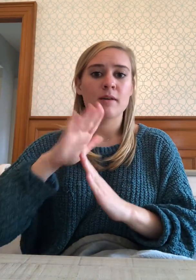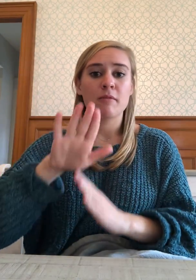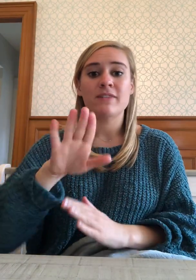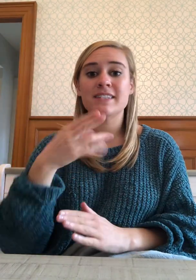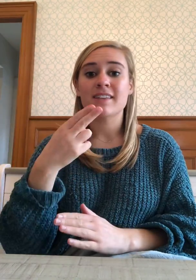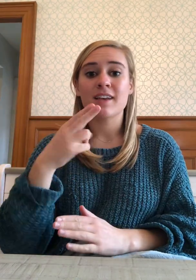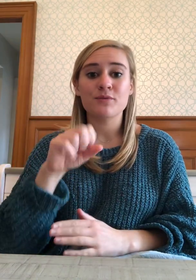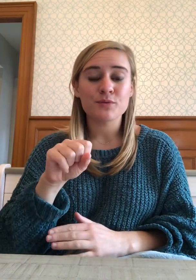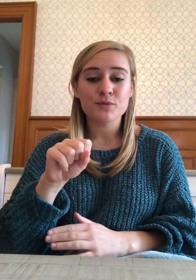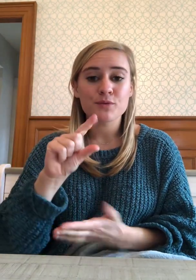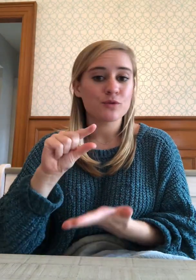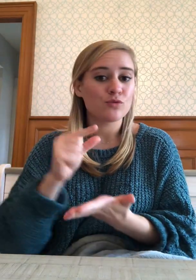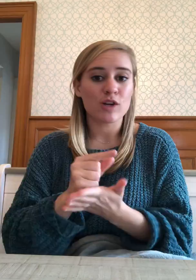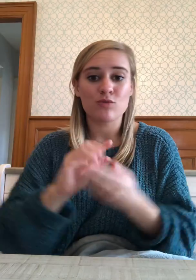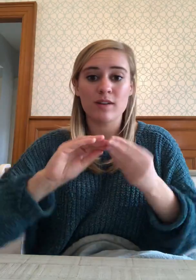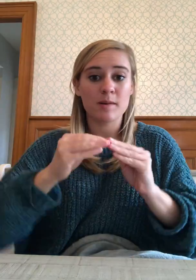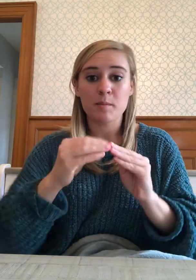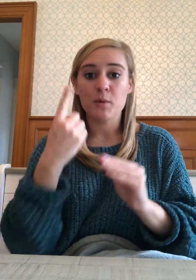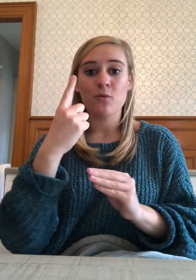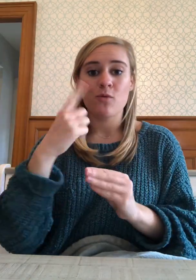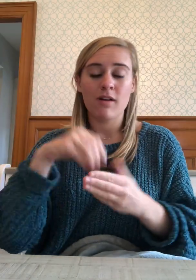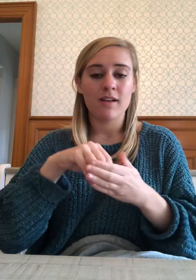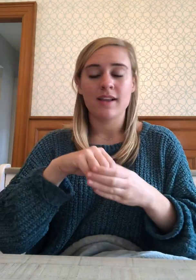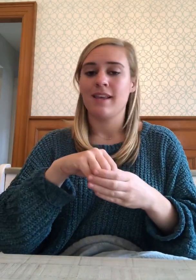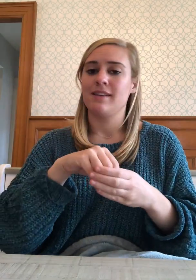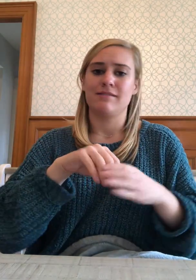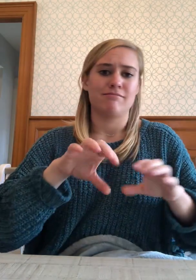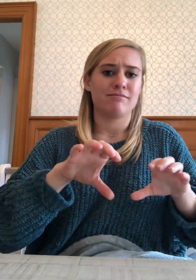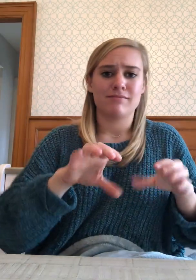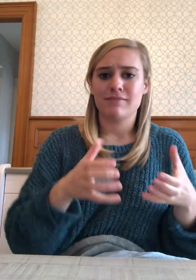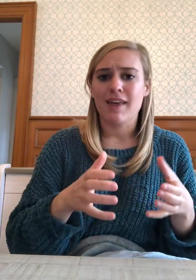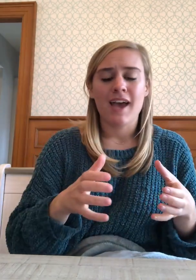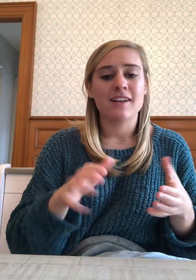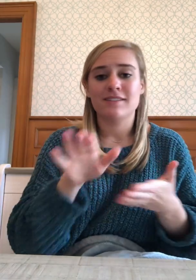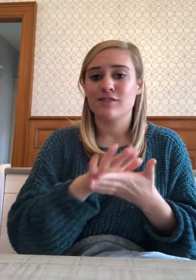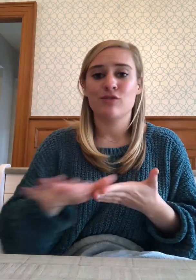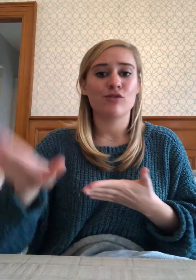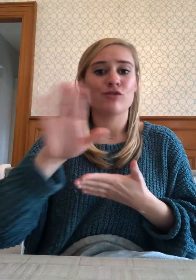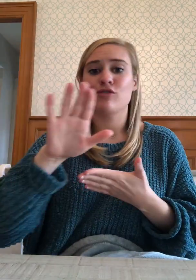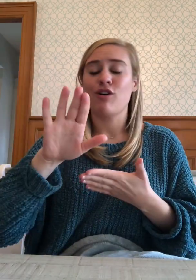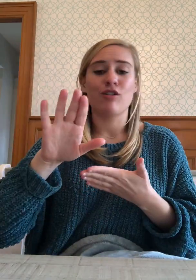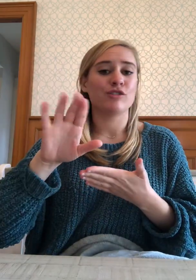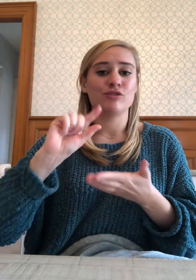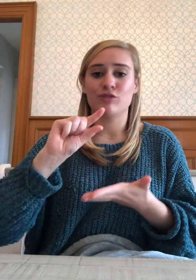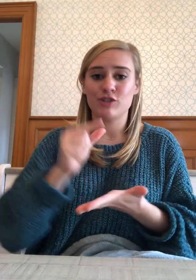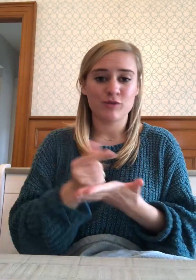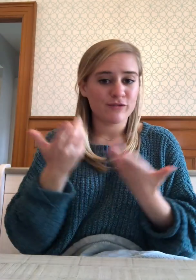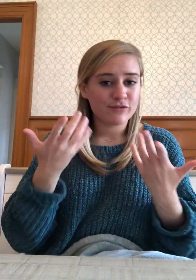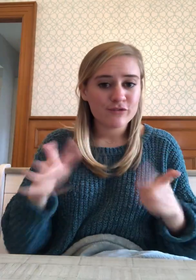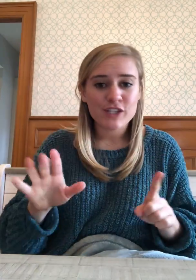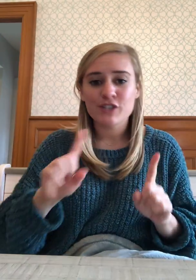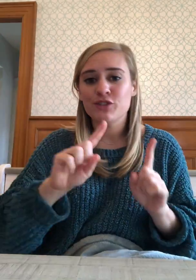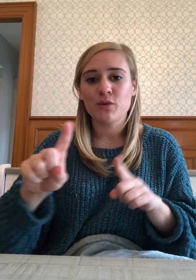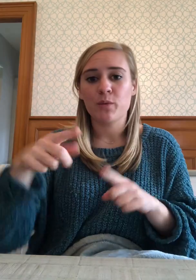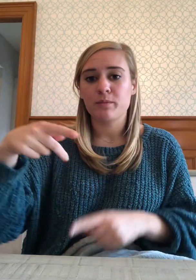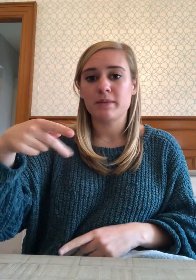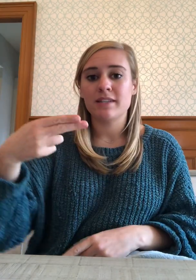and college class, and he's off to his PhD program in